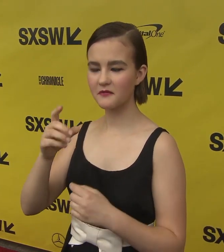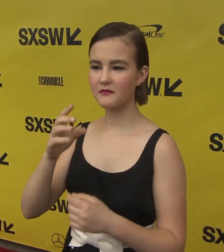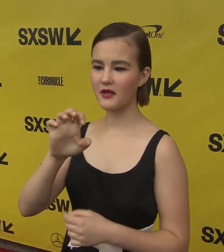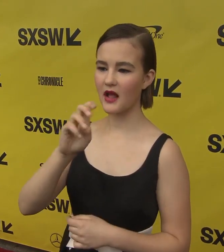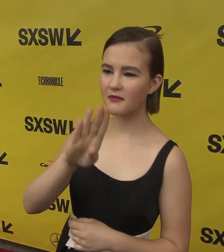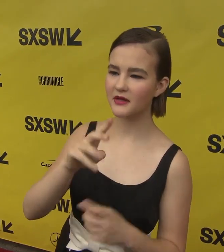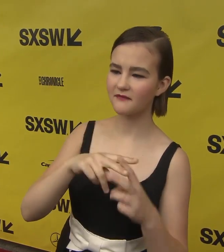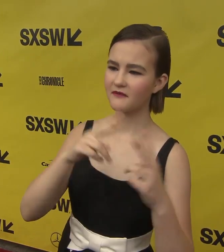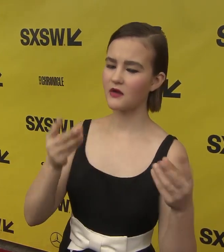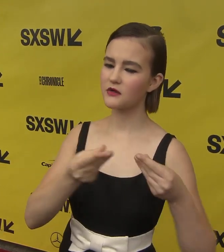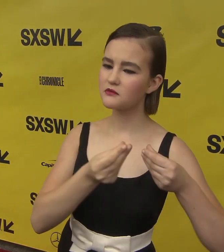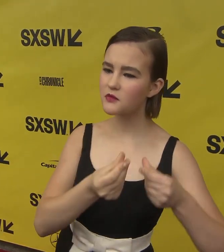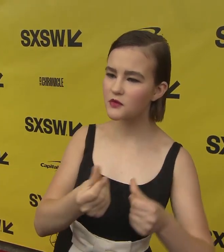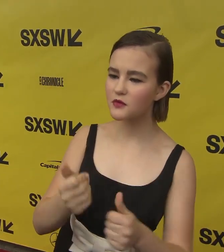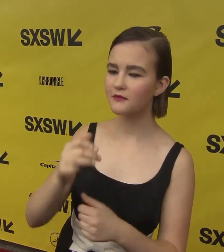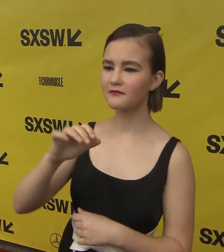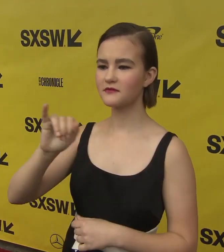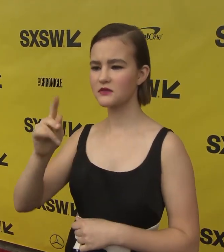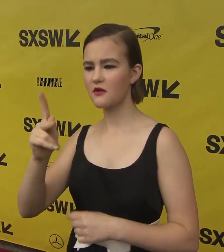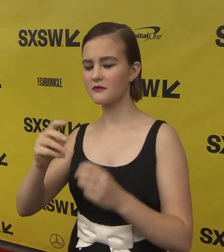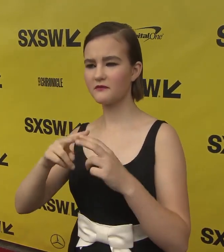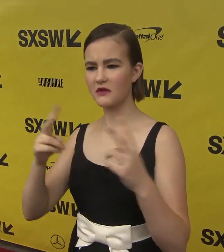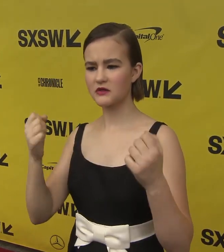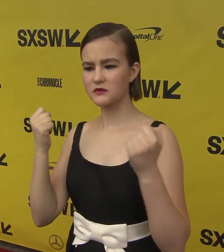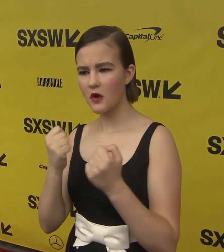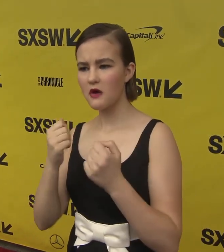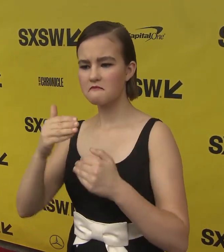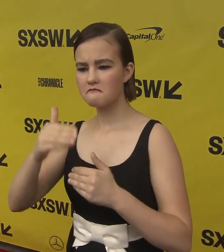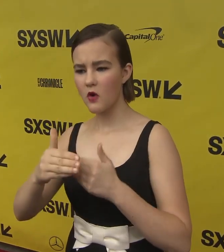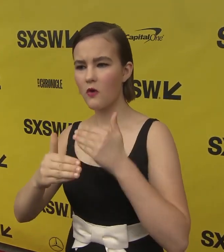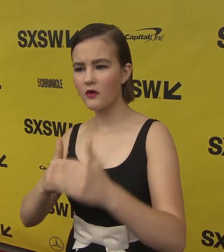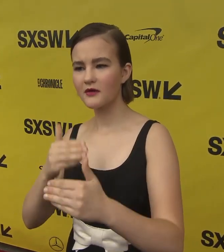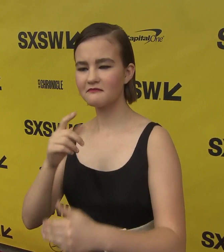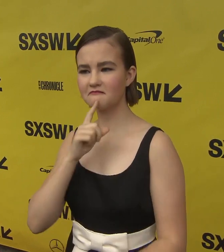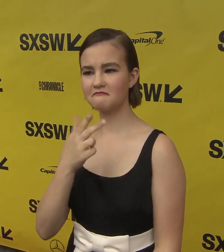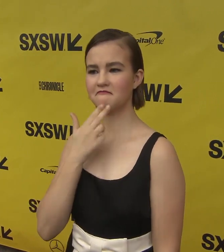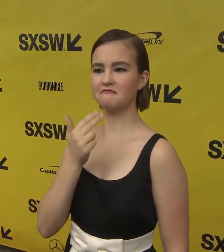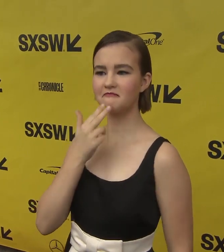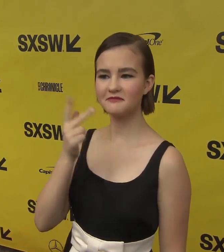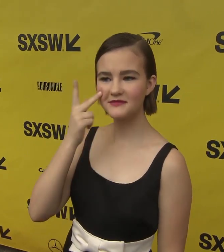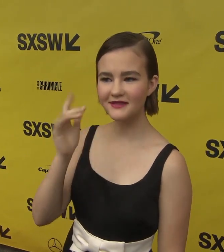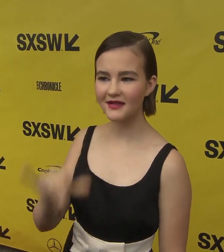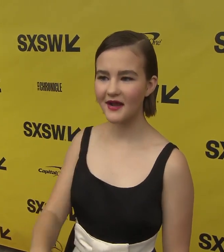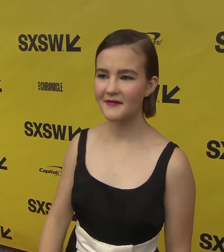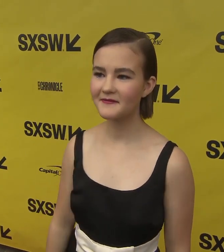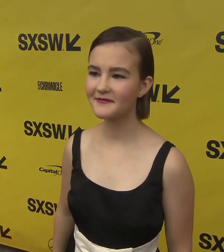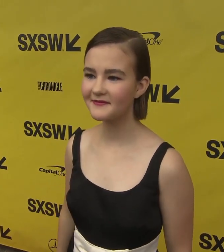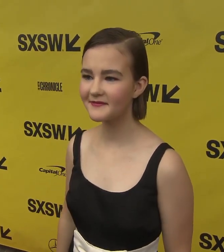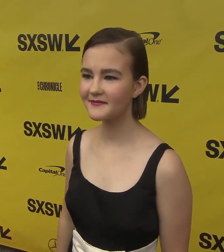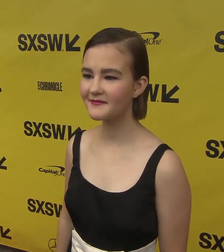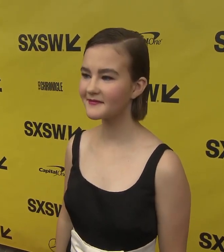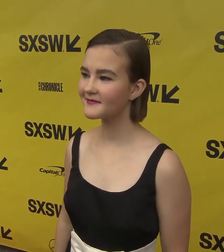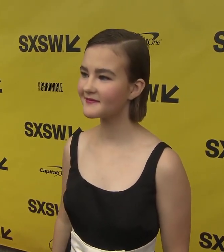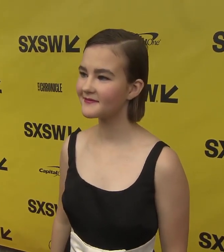style. Emily is very smooth, and John is very strong. It was great to see that.